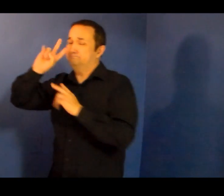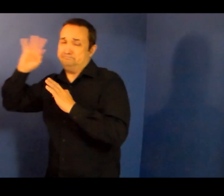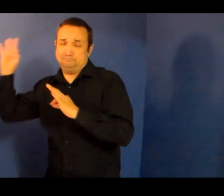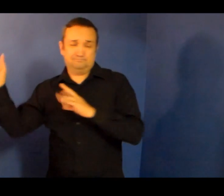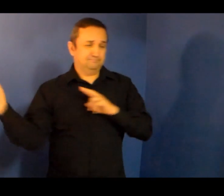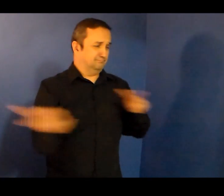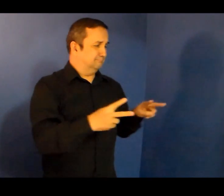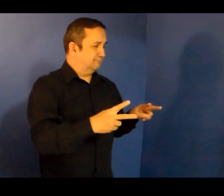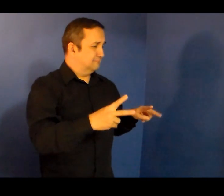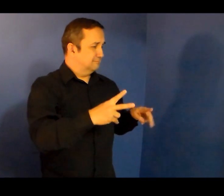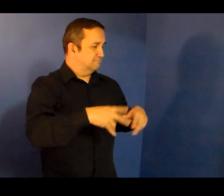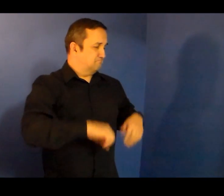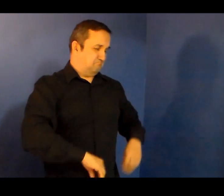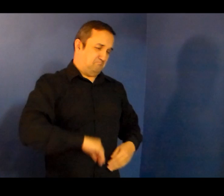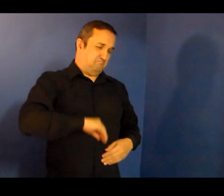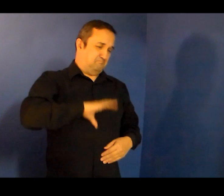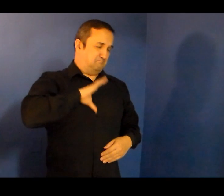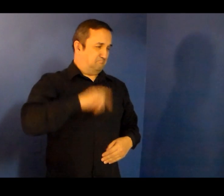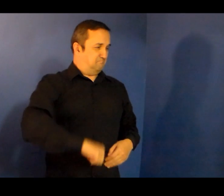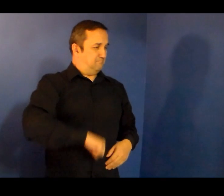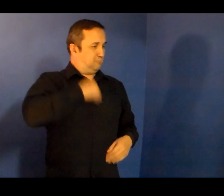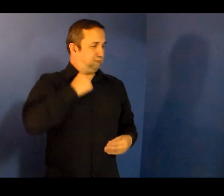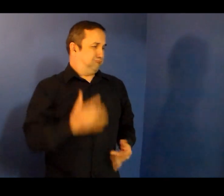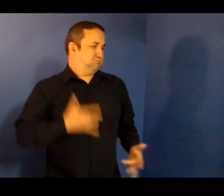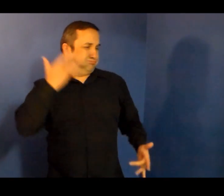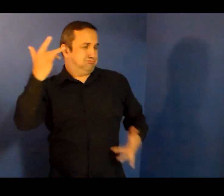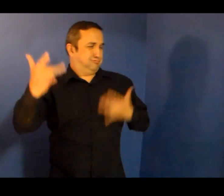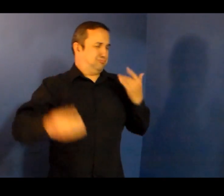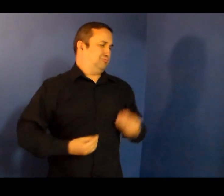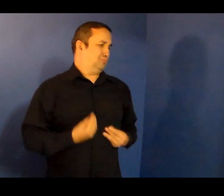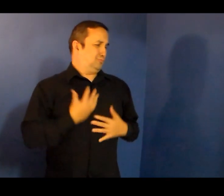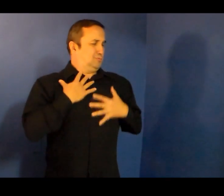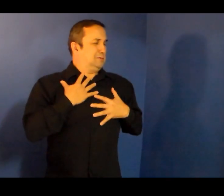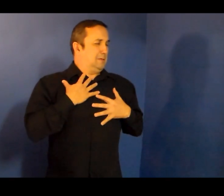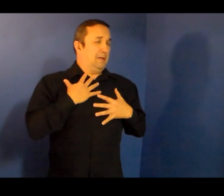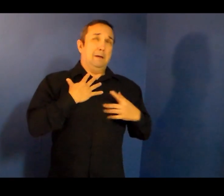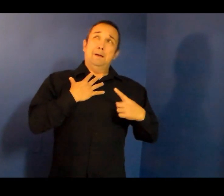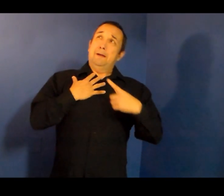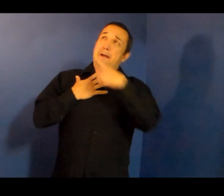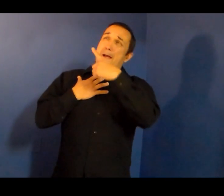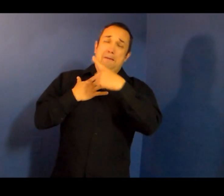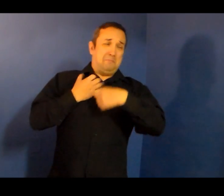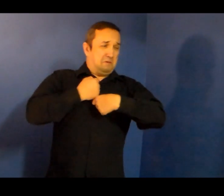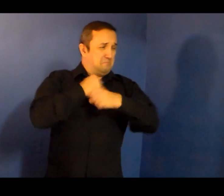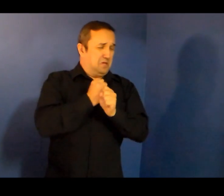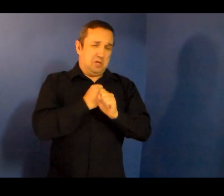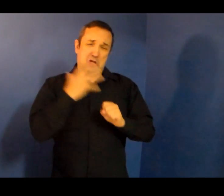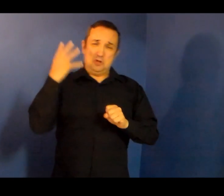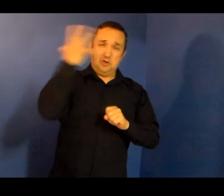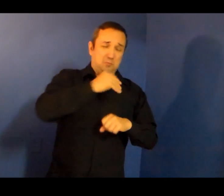and replied with enthusiasm and obvious pride, "I am building a beautiful